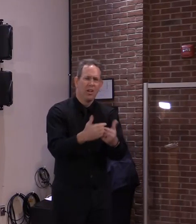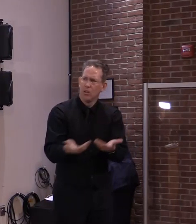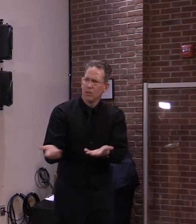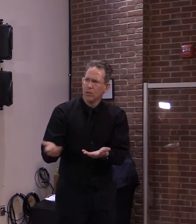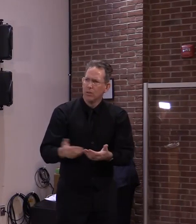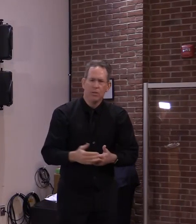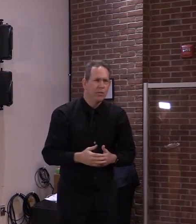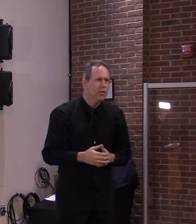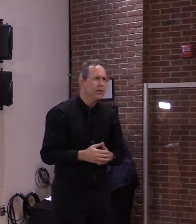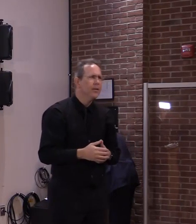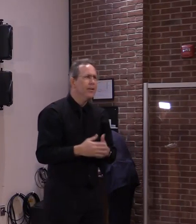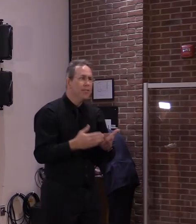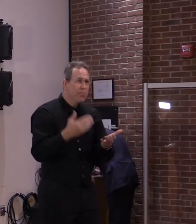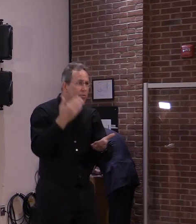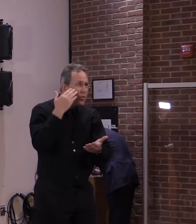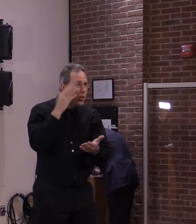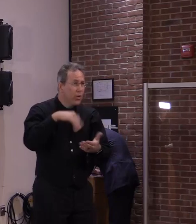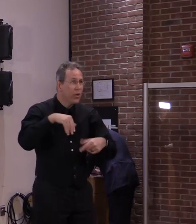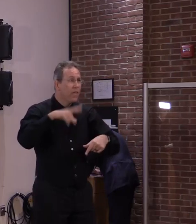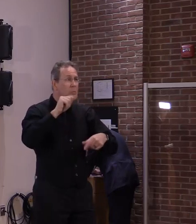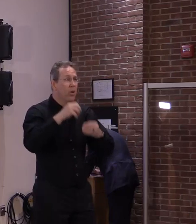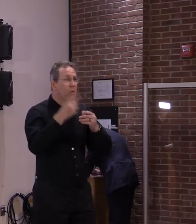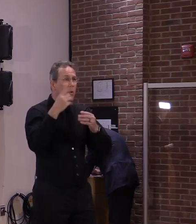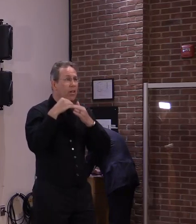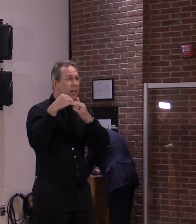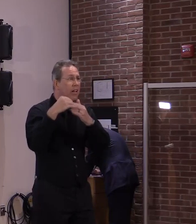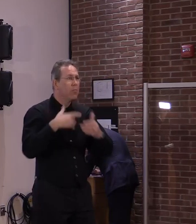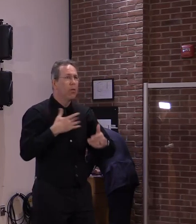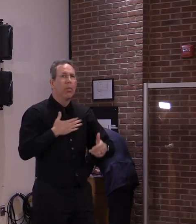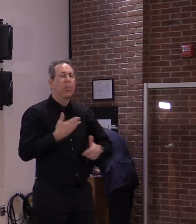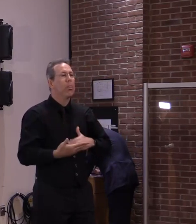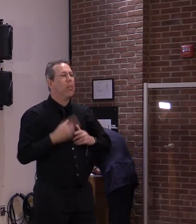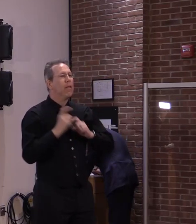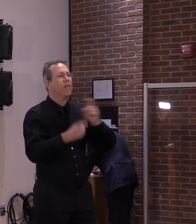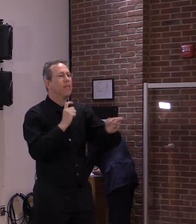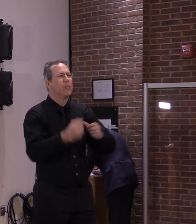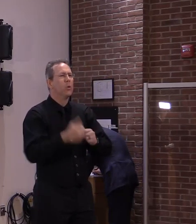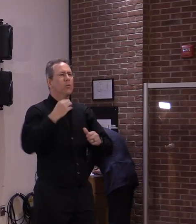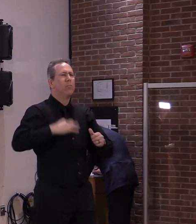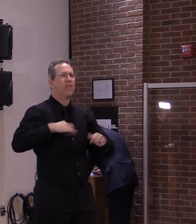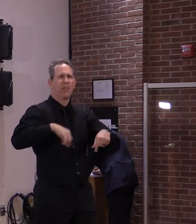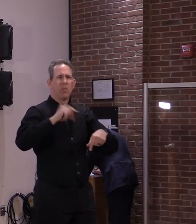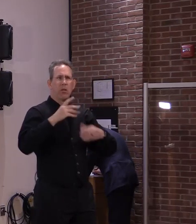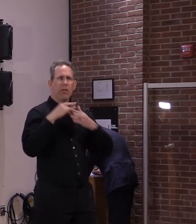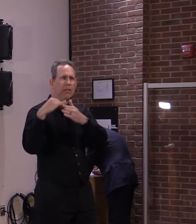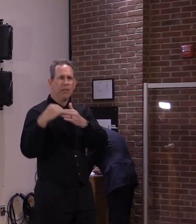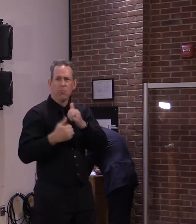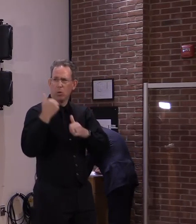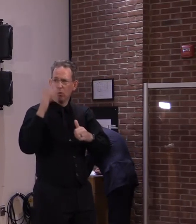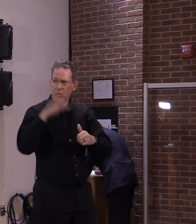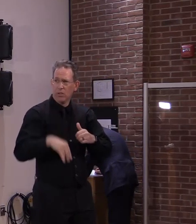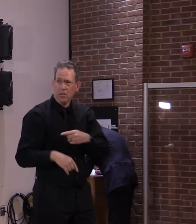or one of the top states in giving out benefits. Is there any thought of cutting back